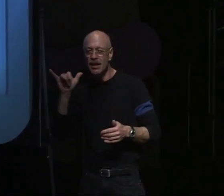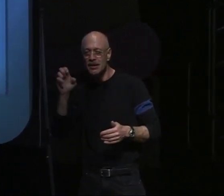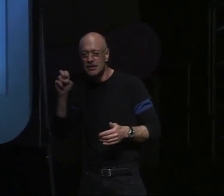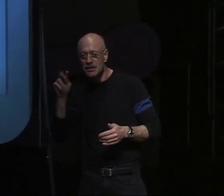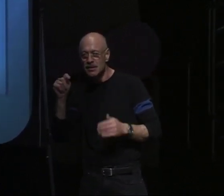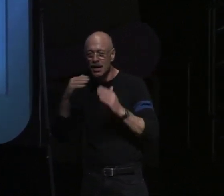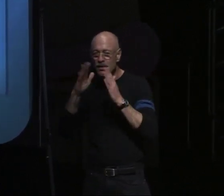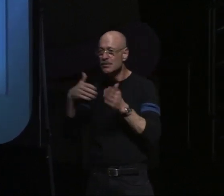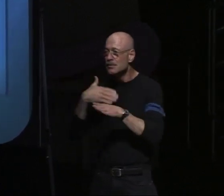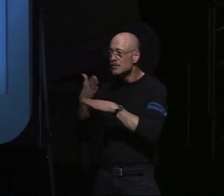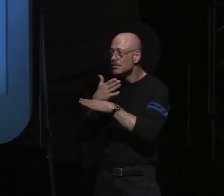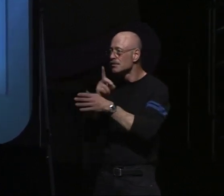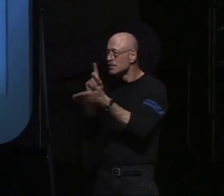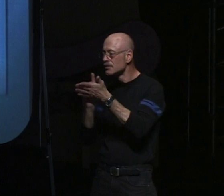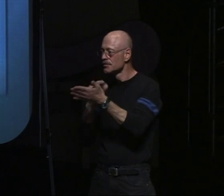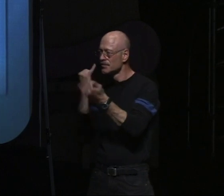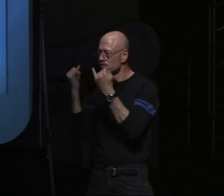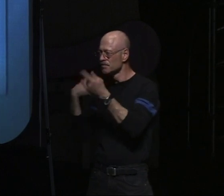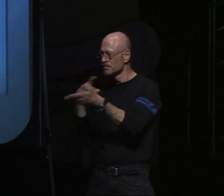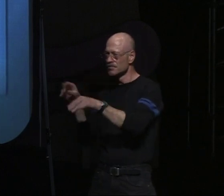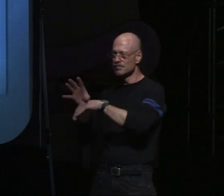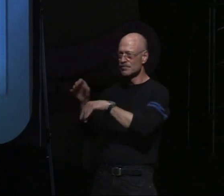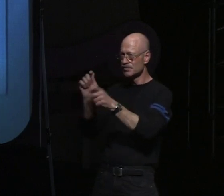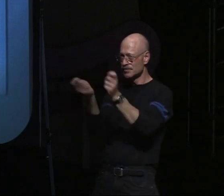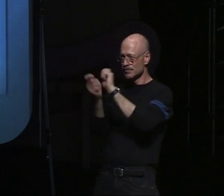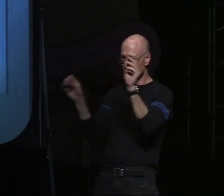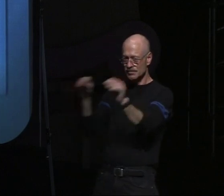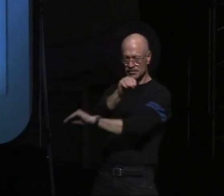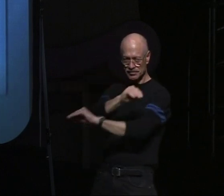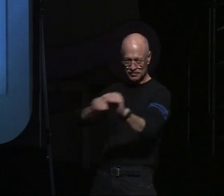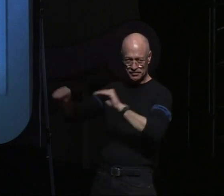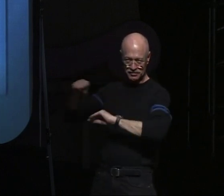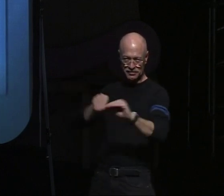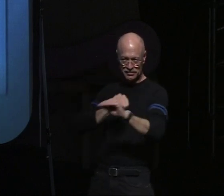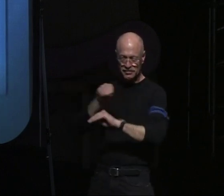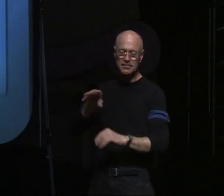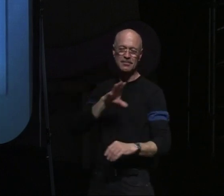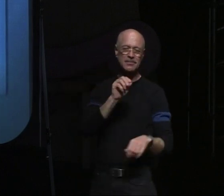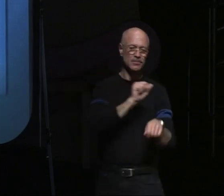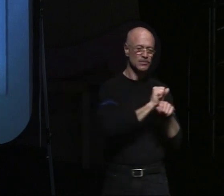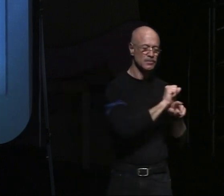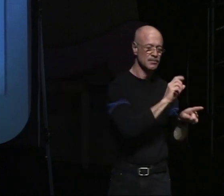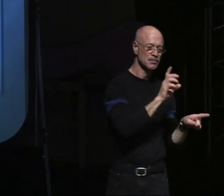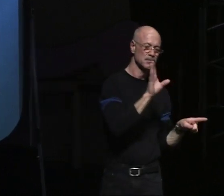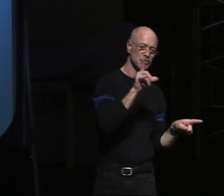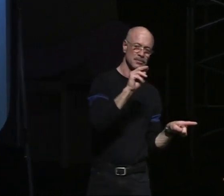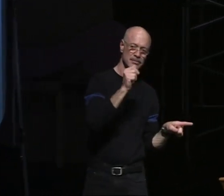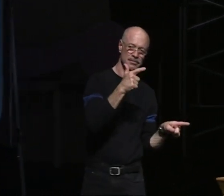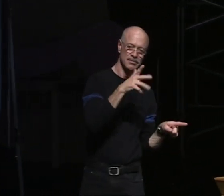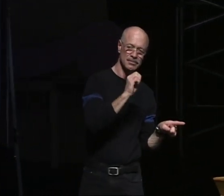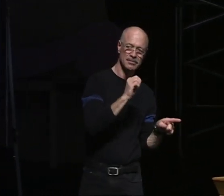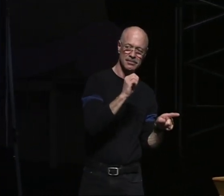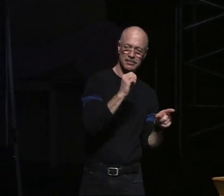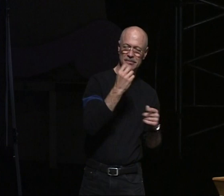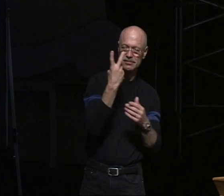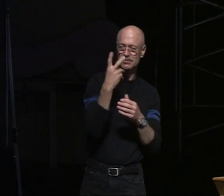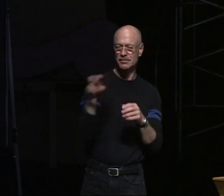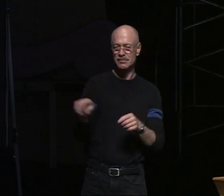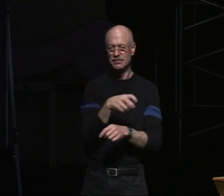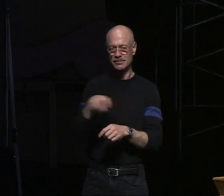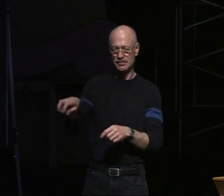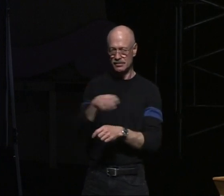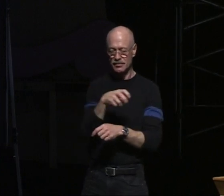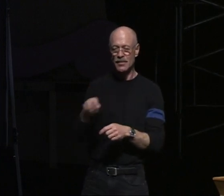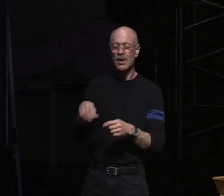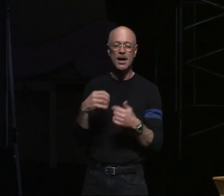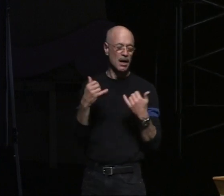Bloomingdale's as a window dresser, I also might have worked with clients as well, doing some design work for their